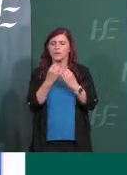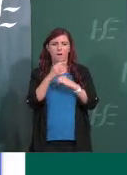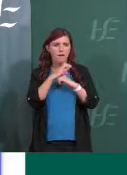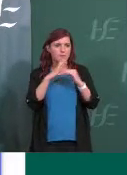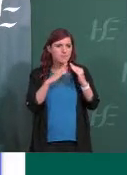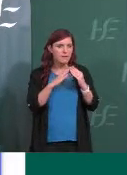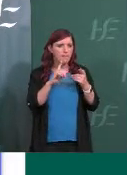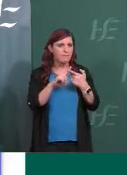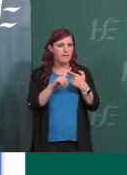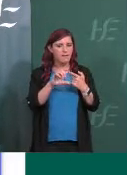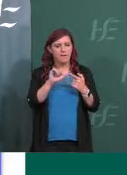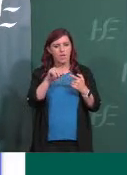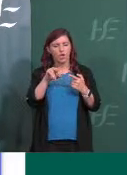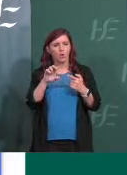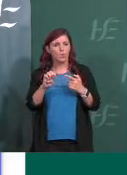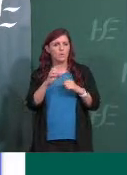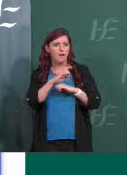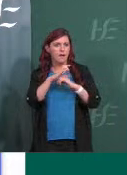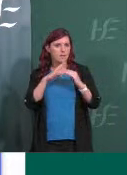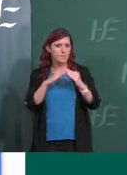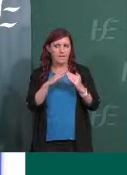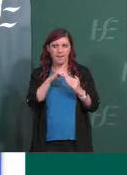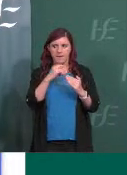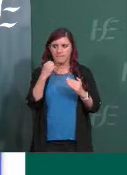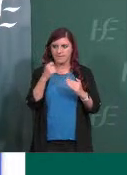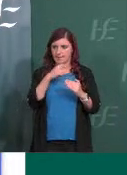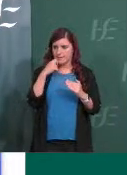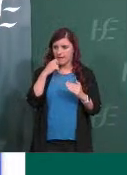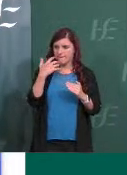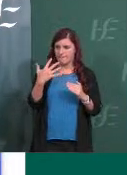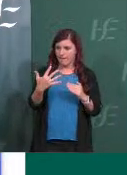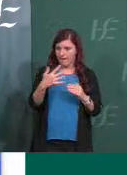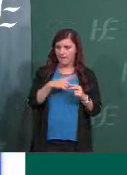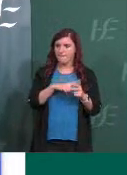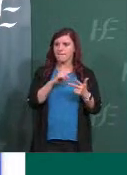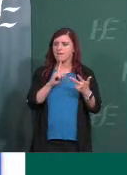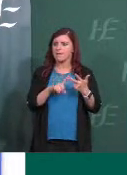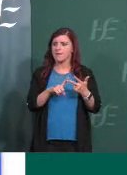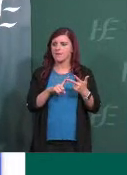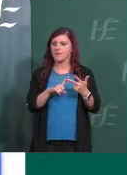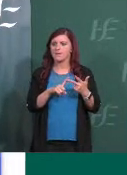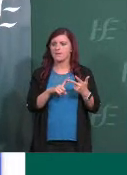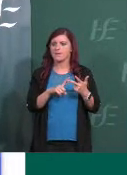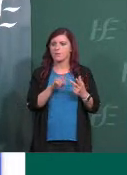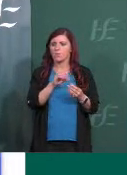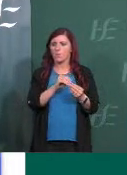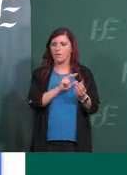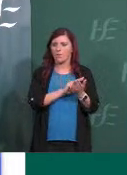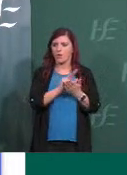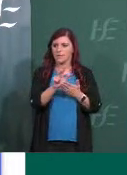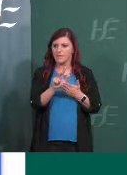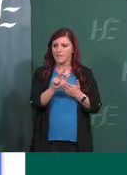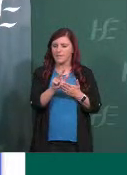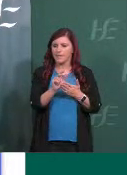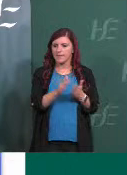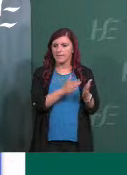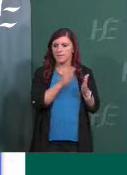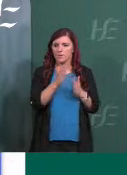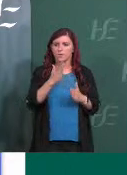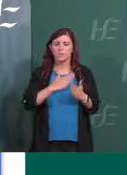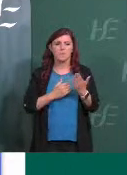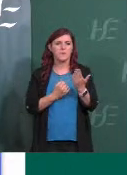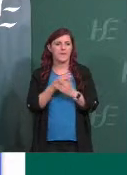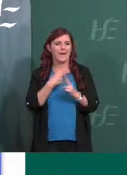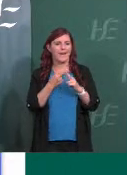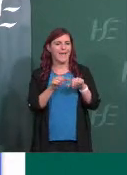about 5 new ones in the last week, and for a total of 13 open outbreaks. And again, just to explain, an